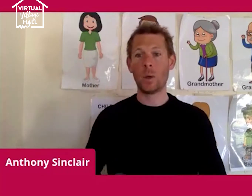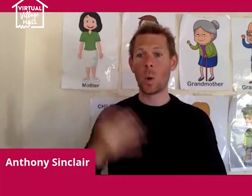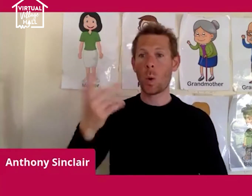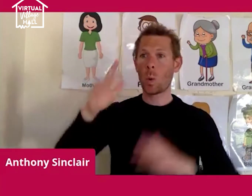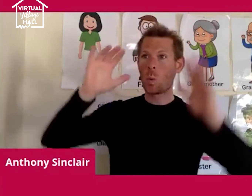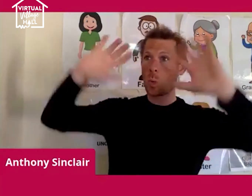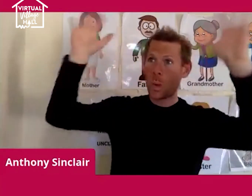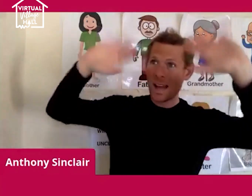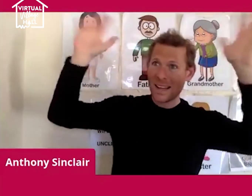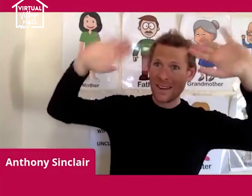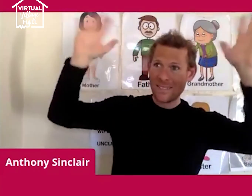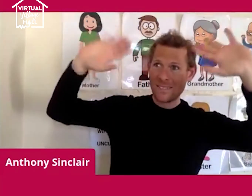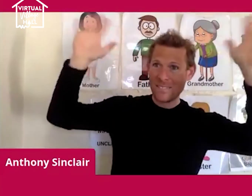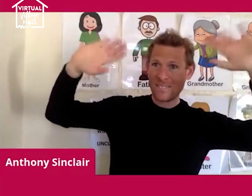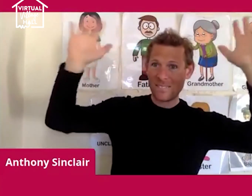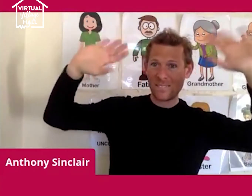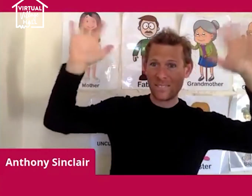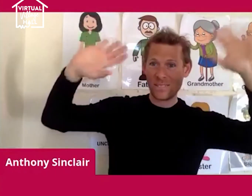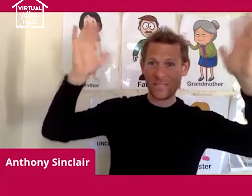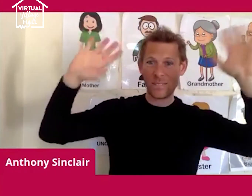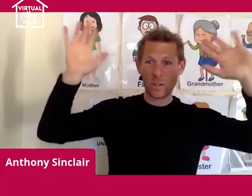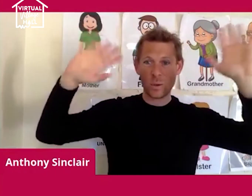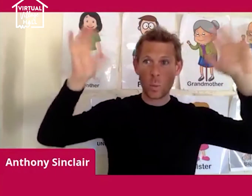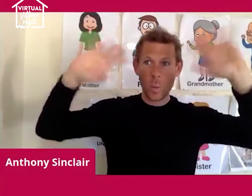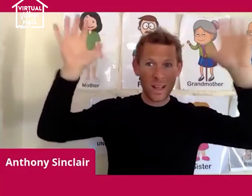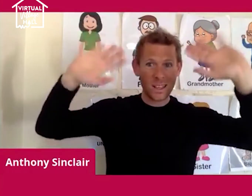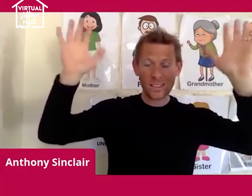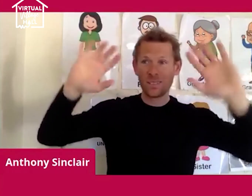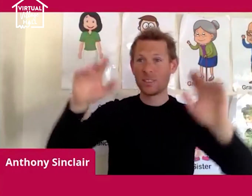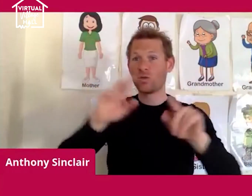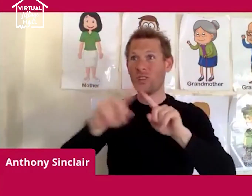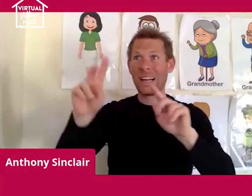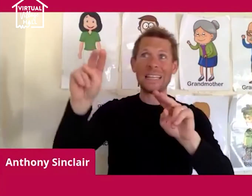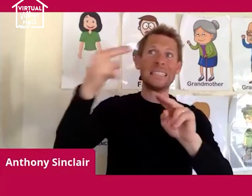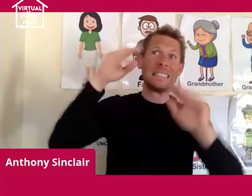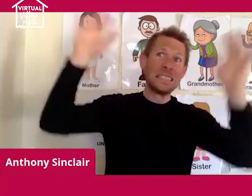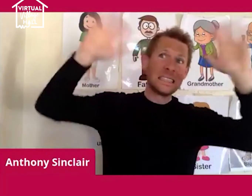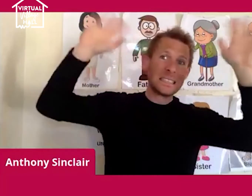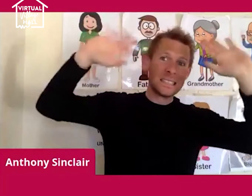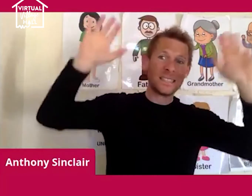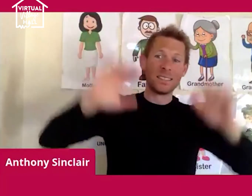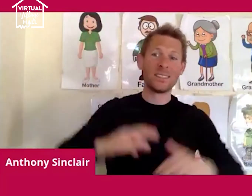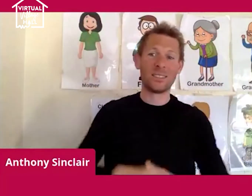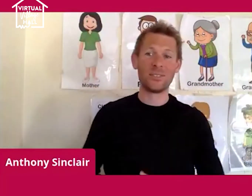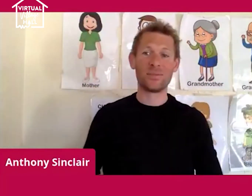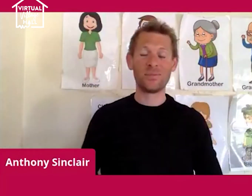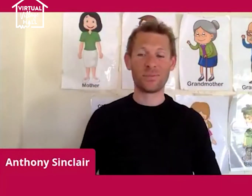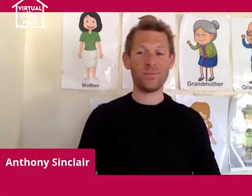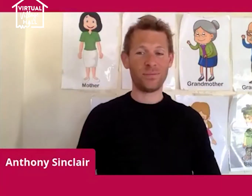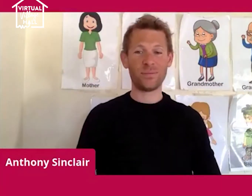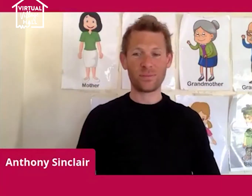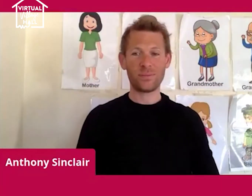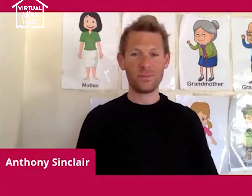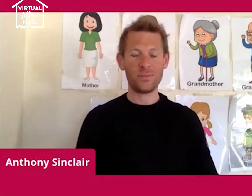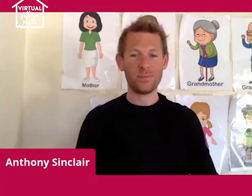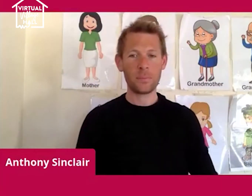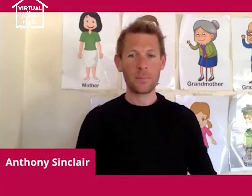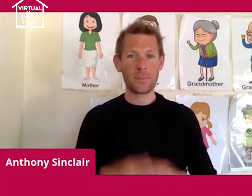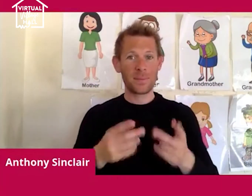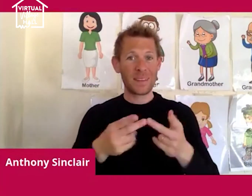get their attention? Or you can wave from quite some distance and try and get into their vision and get their attention